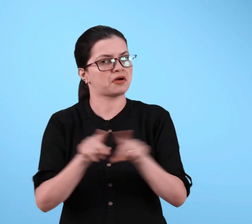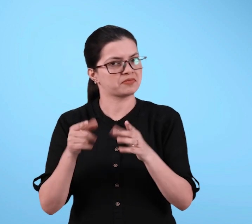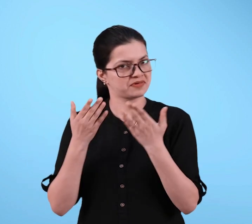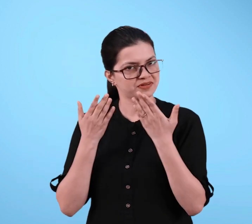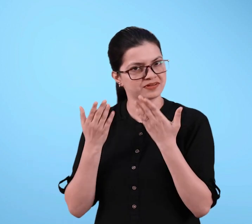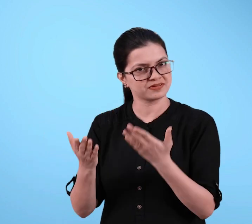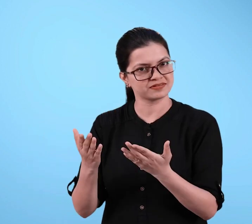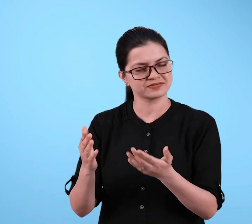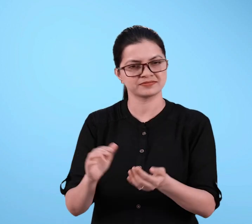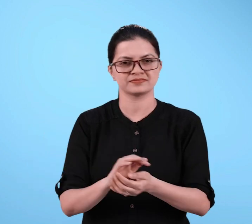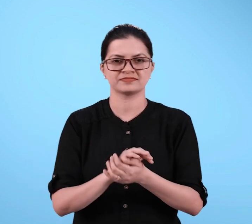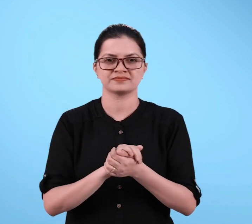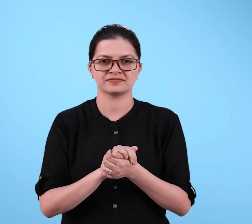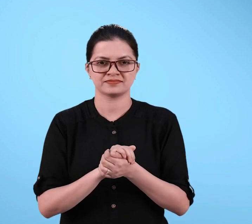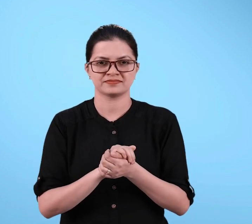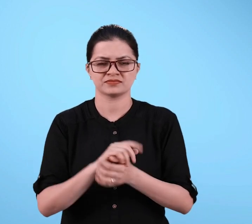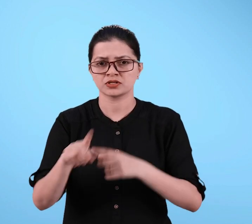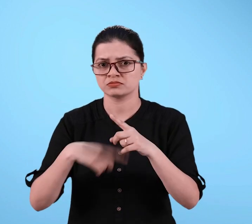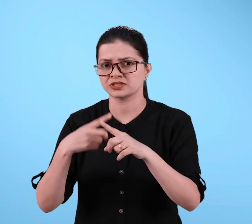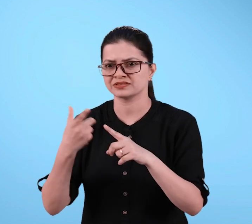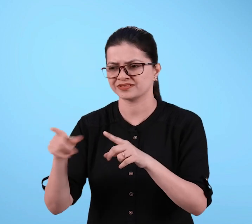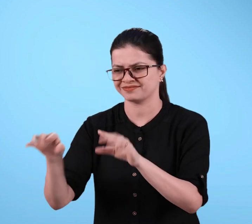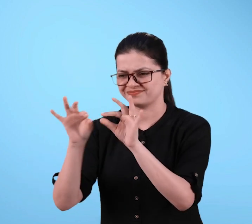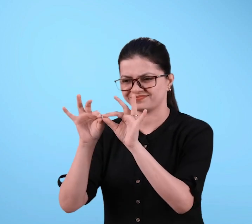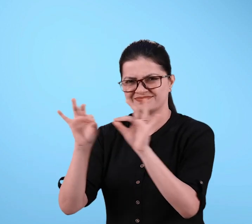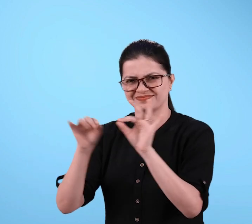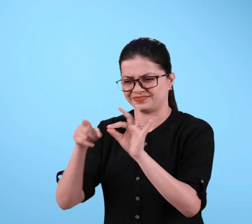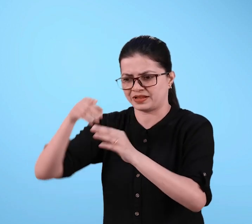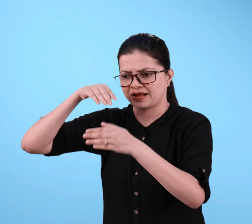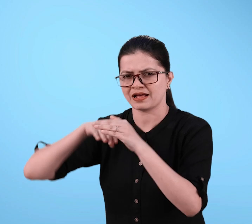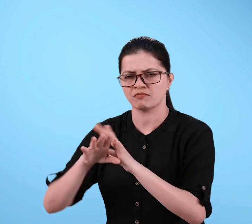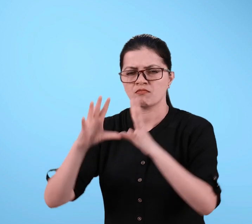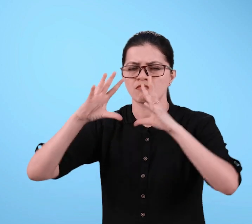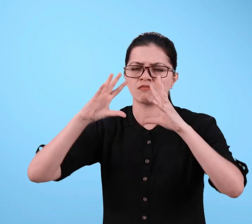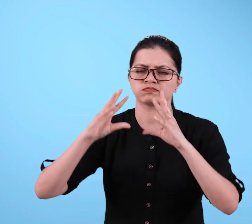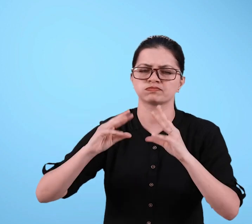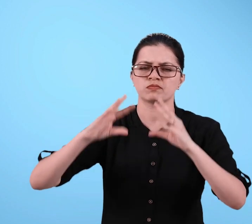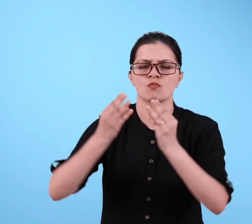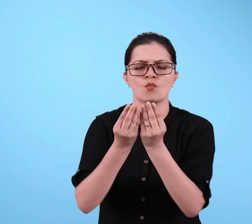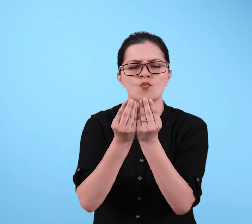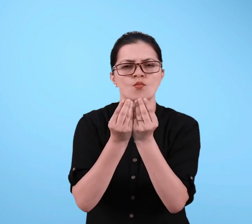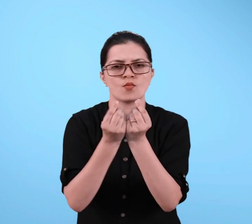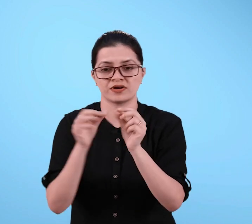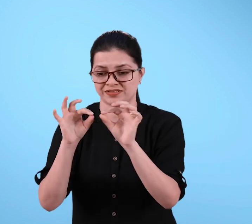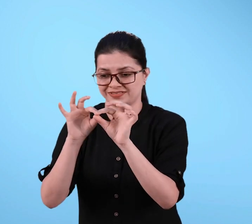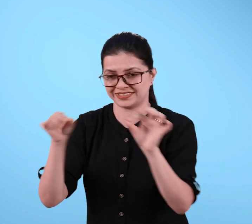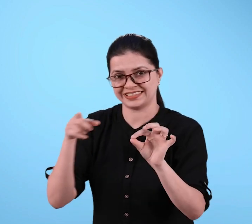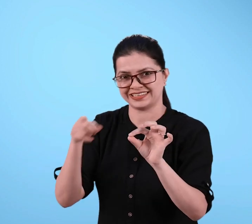Start. The silk yarn shrinks away The from silk the flame. yarn shrinks away from the flame and burns but does not